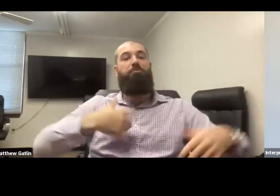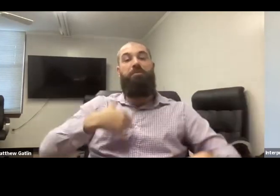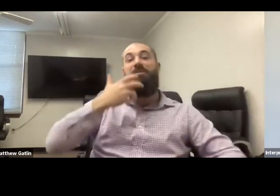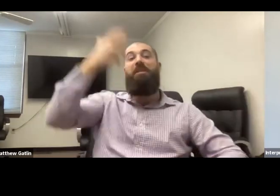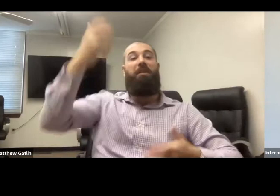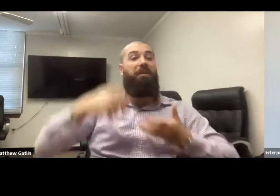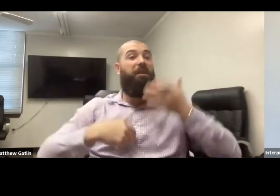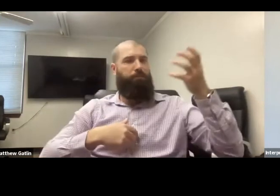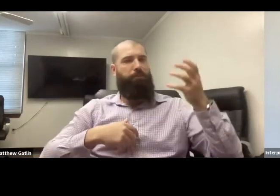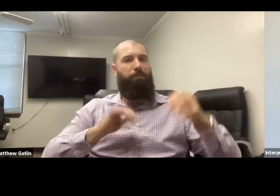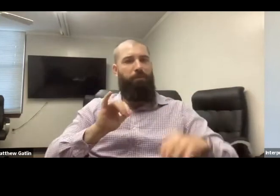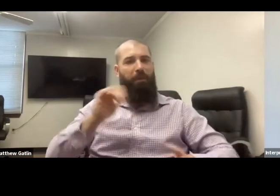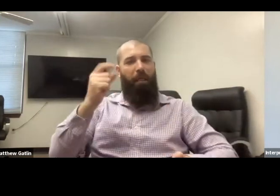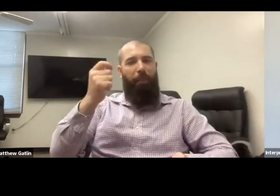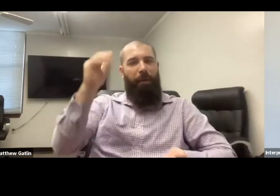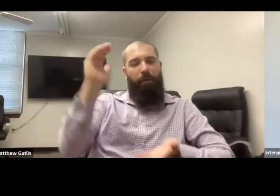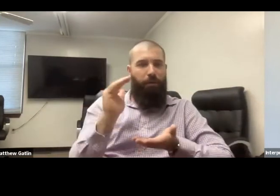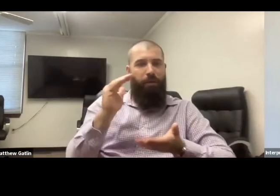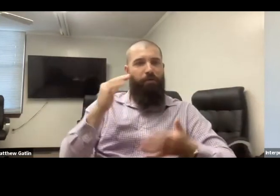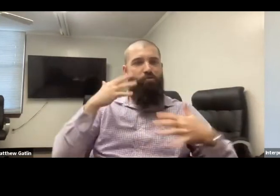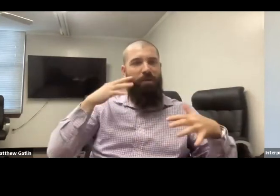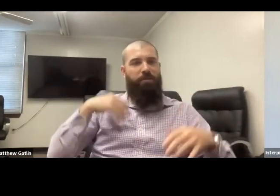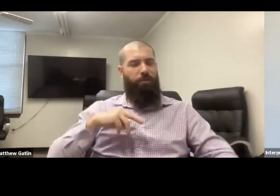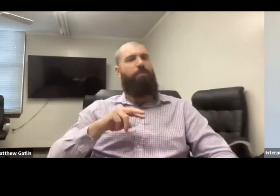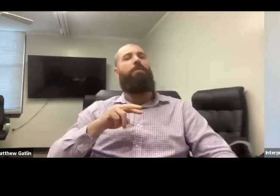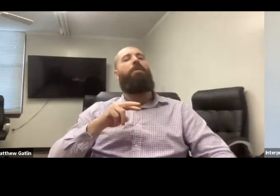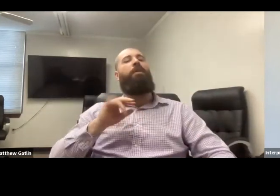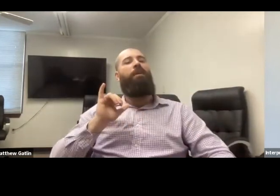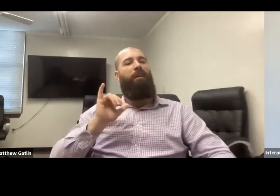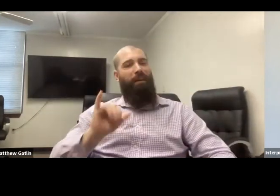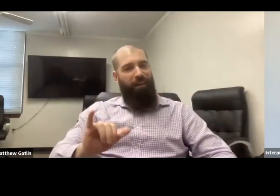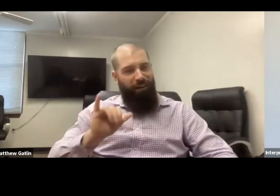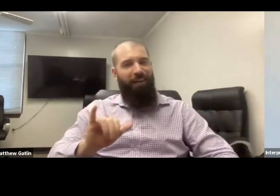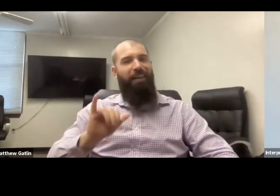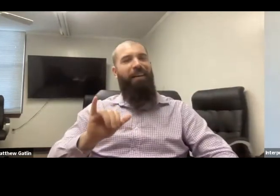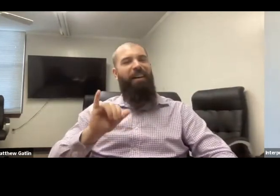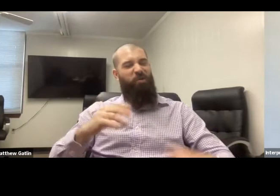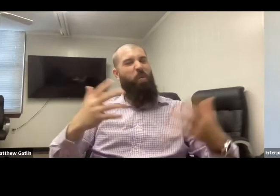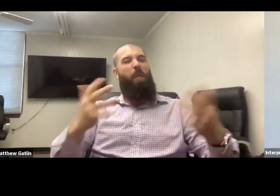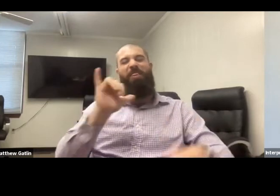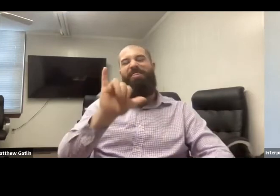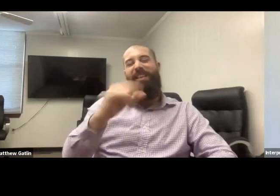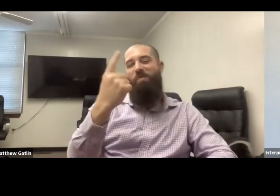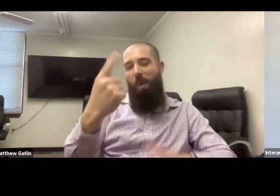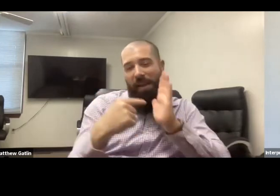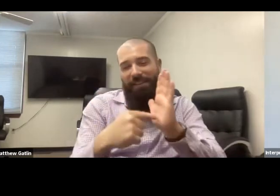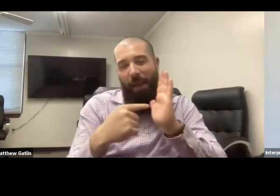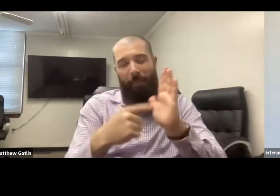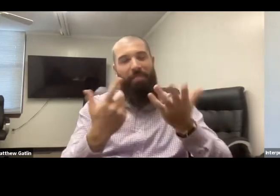every room. And when I yelled, it reduced the sound a little bit. And I was like, oh, I get it